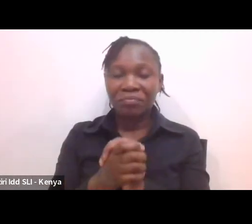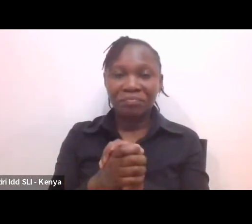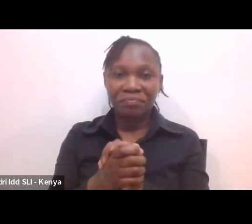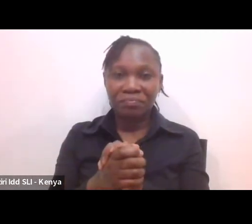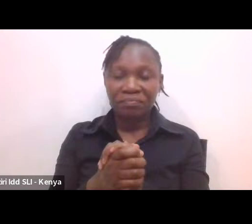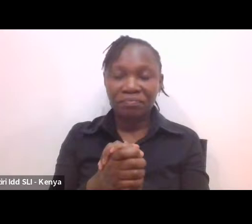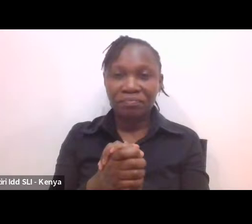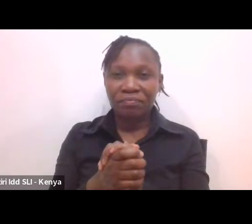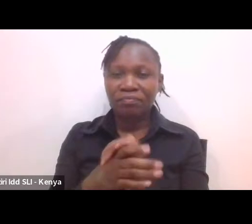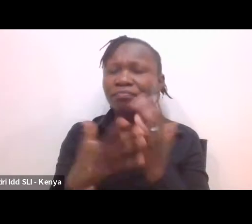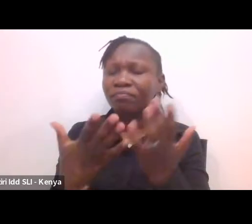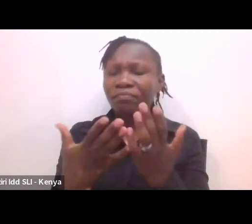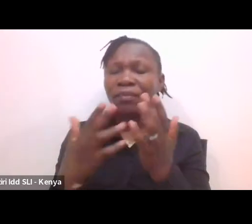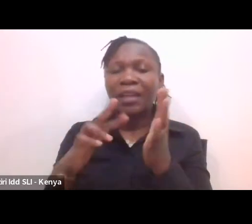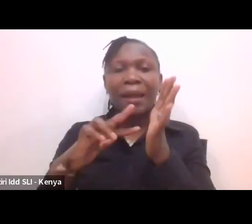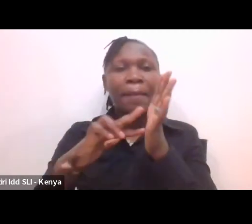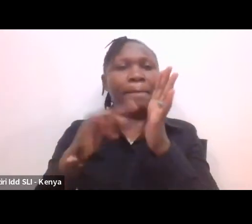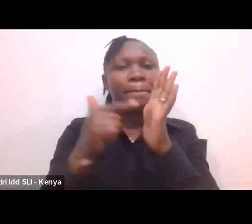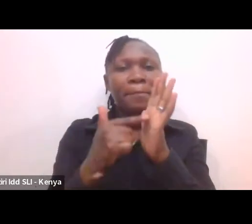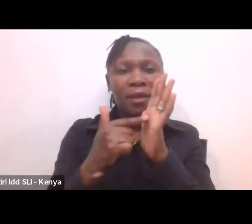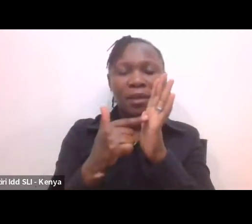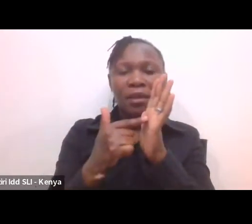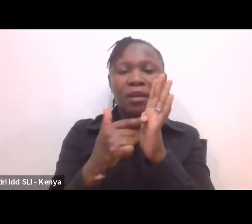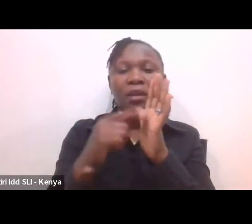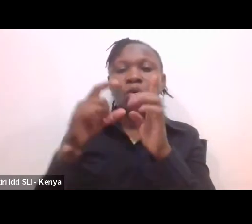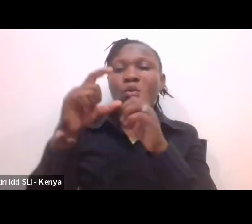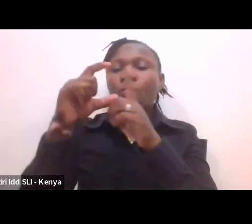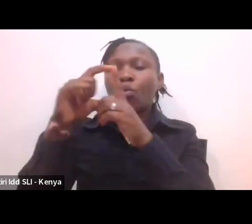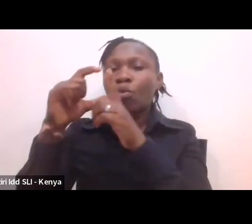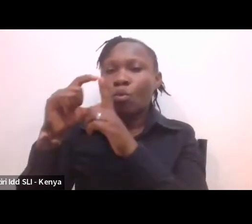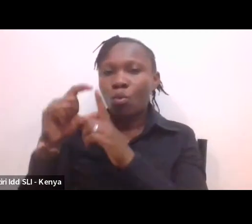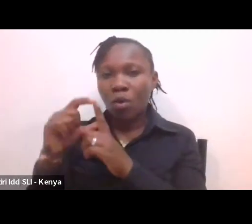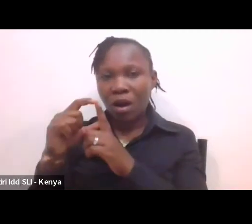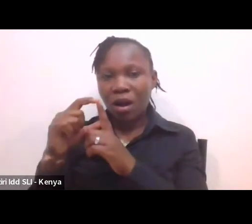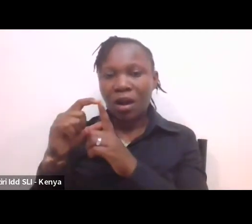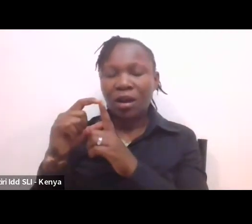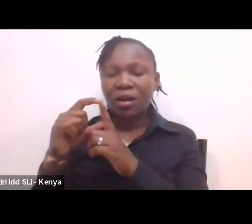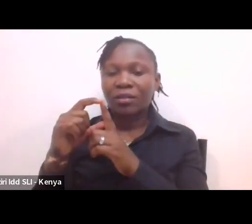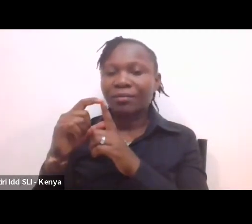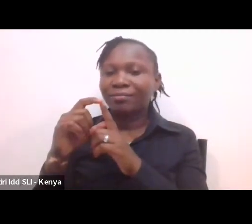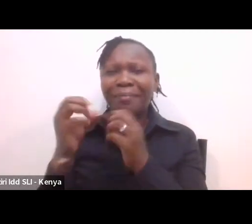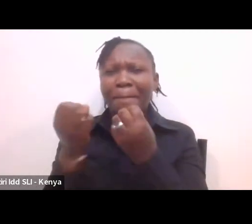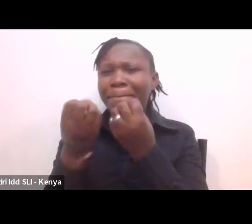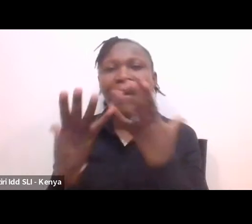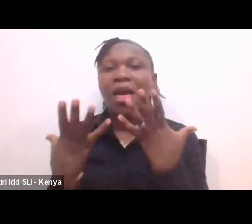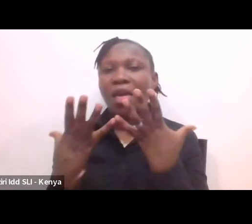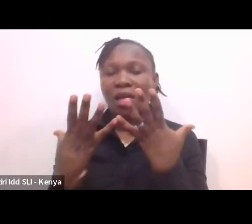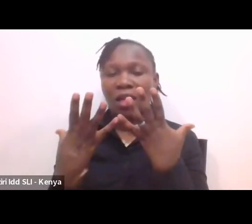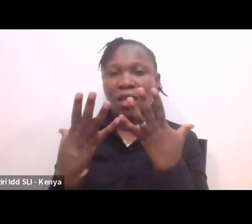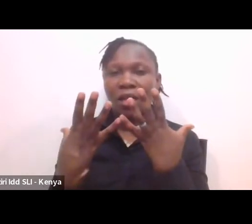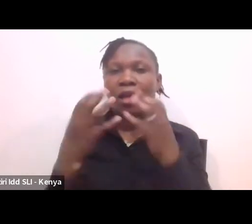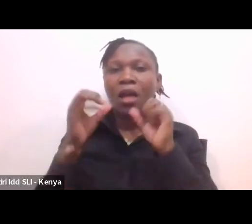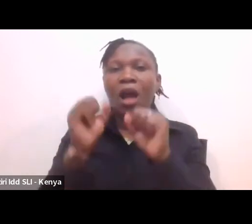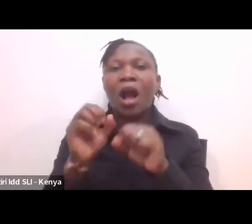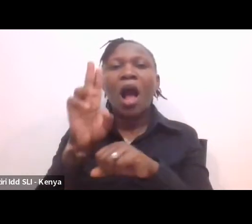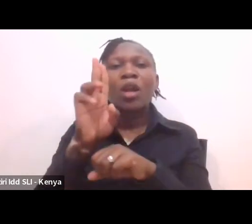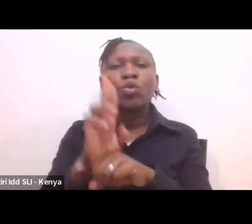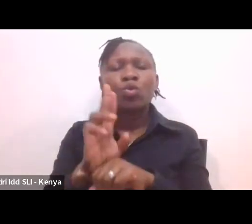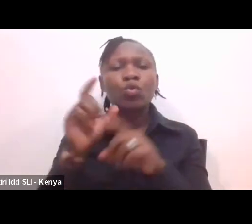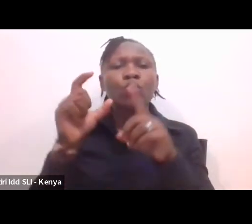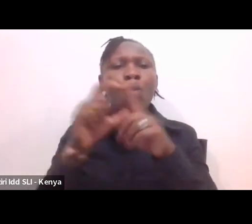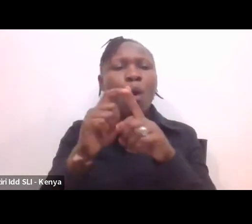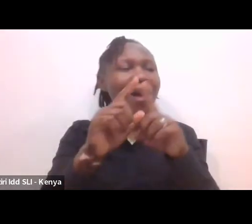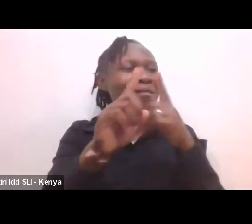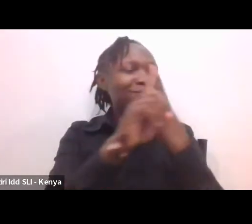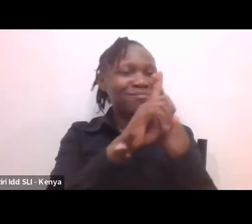The definitions and resonances of words can vary enormously. We can use different words to describe the